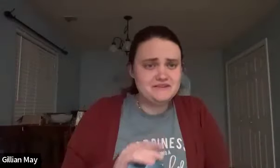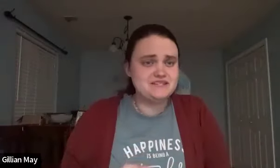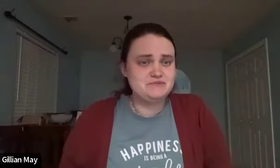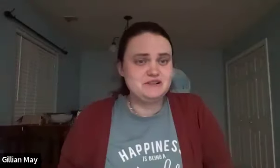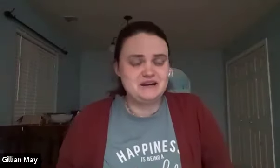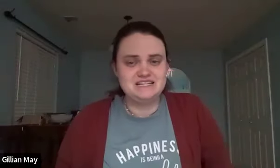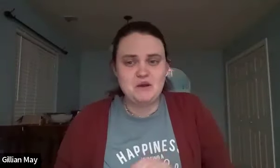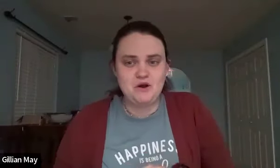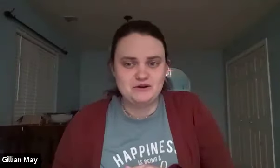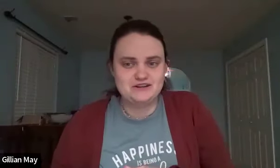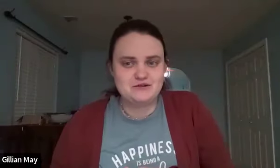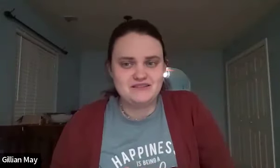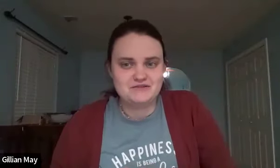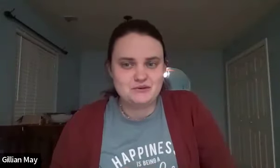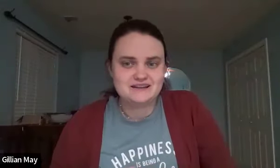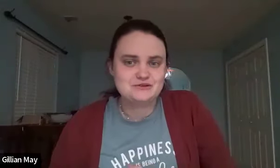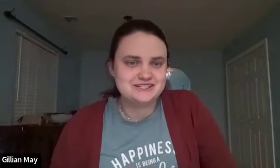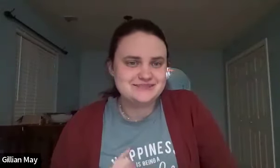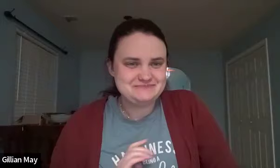That's typically when I take my water break as well. I let everyone ask questions.